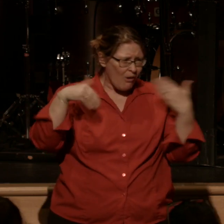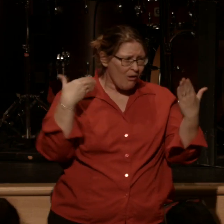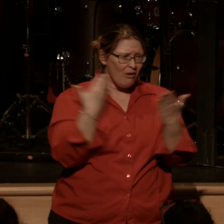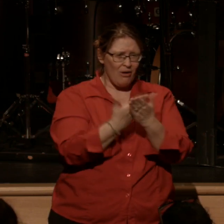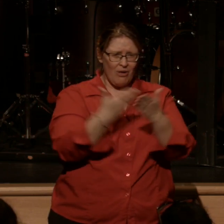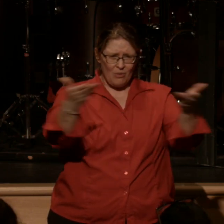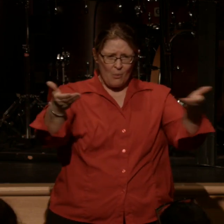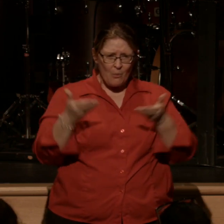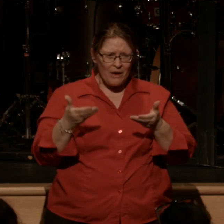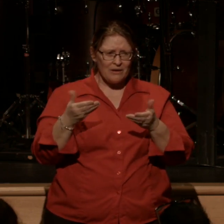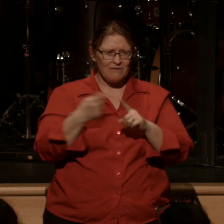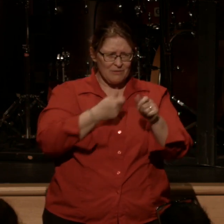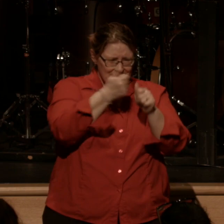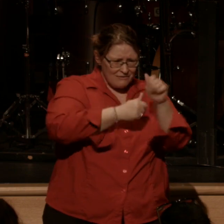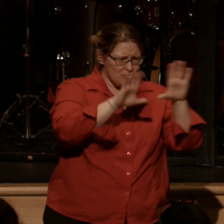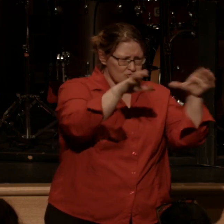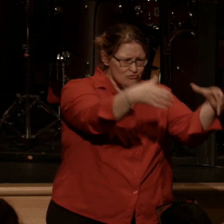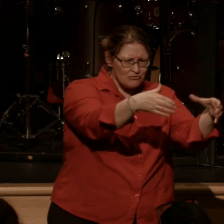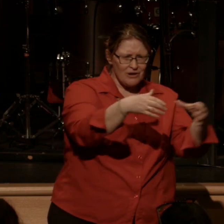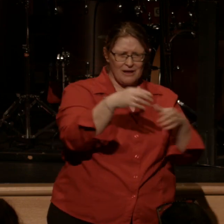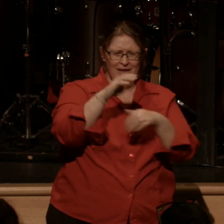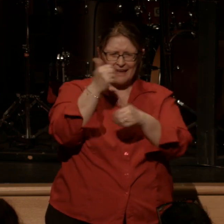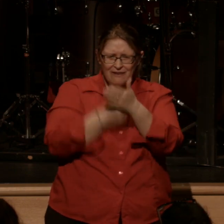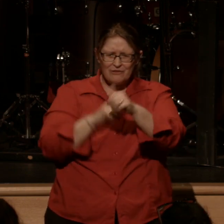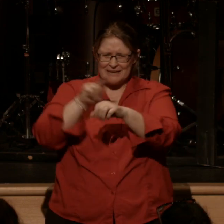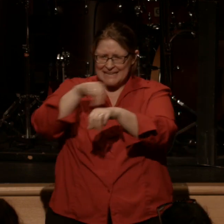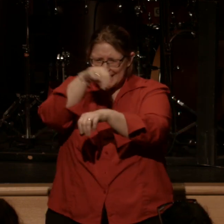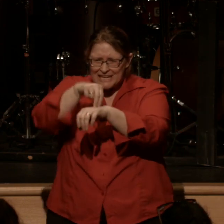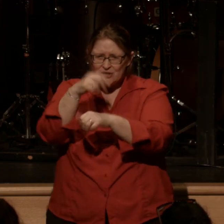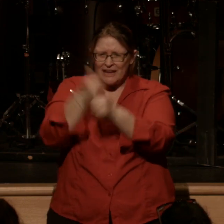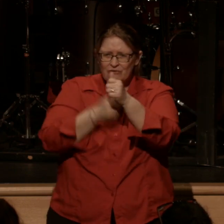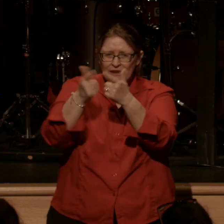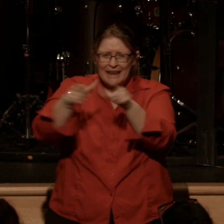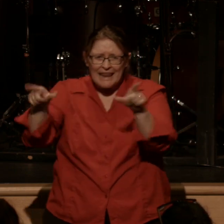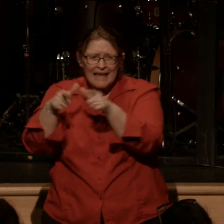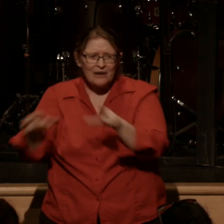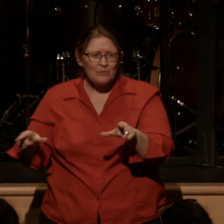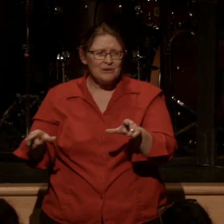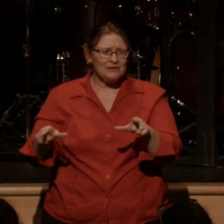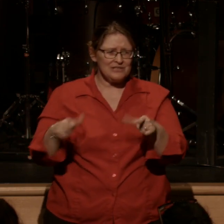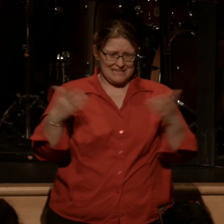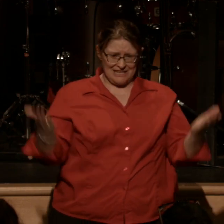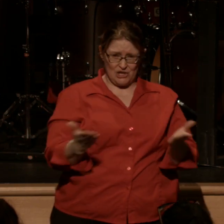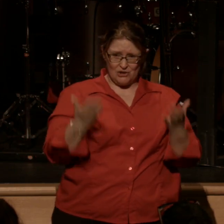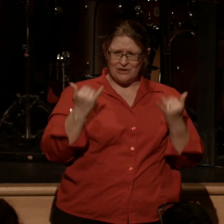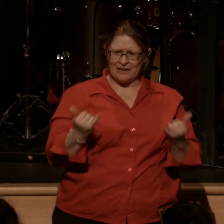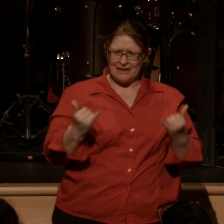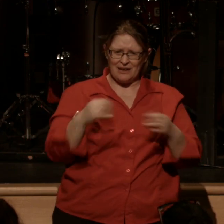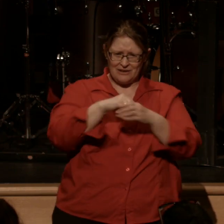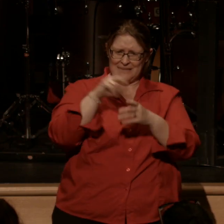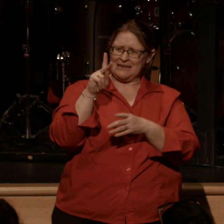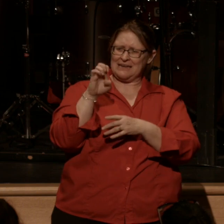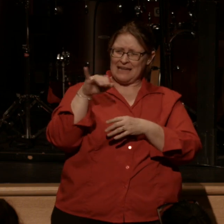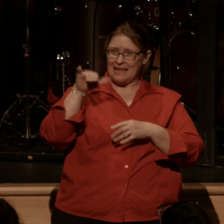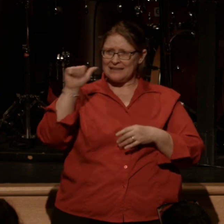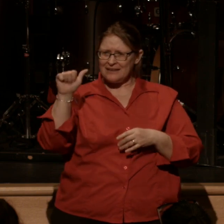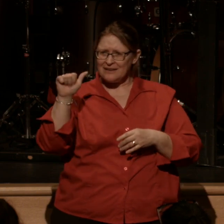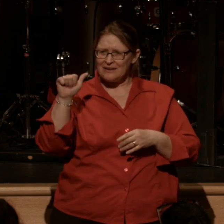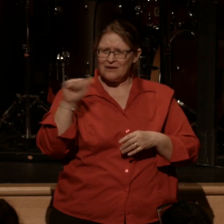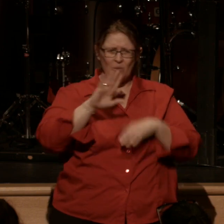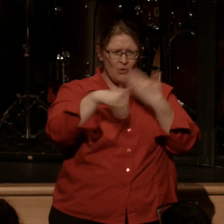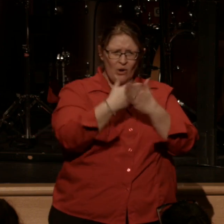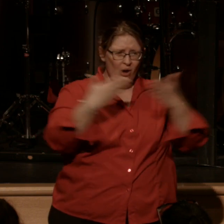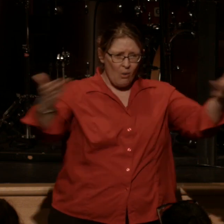be welcomed from every tribe and nation and language. Here right now and in Kenya, we are